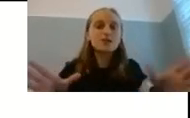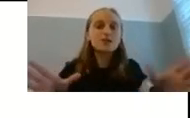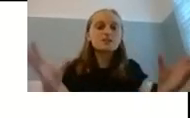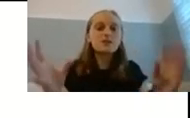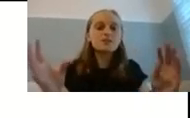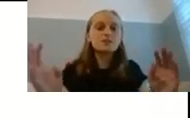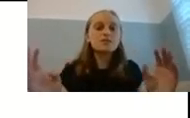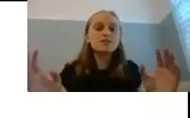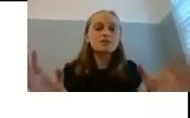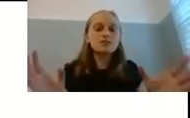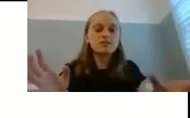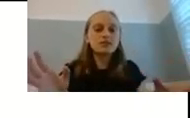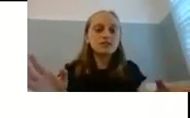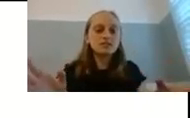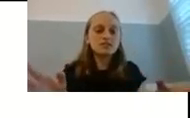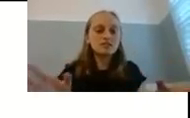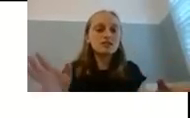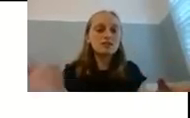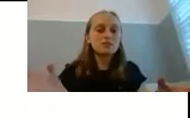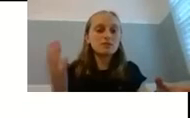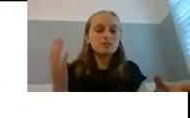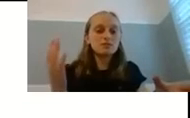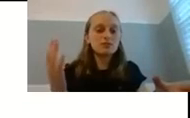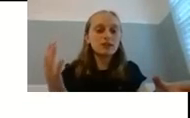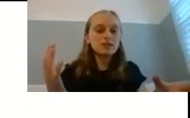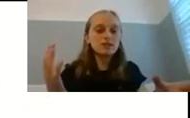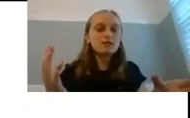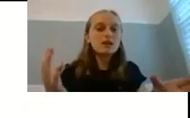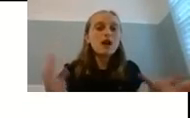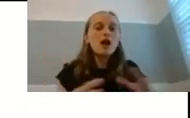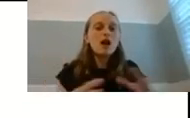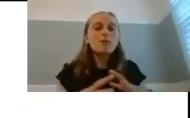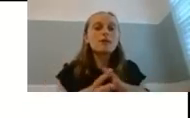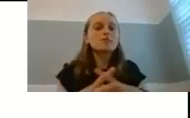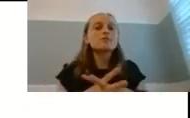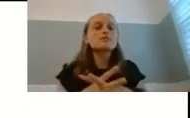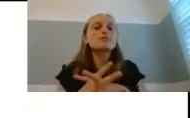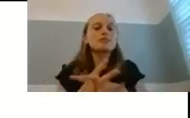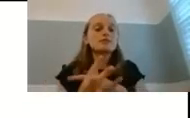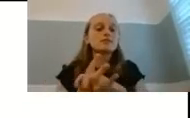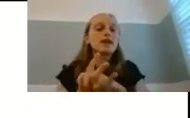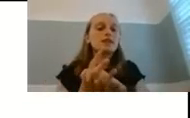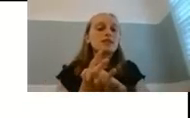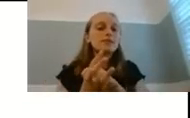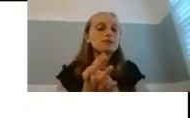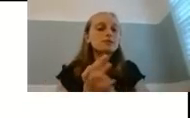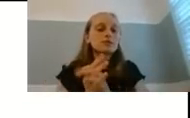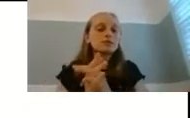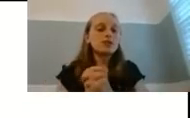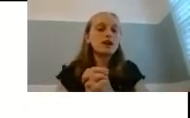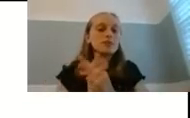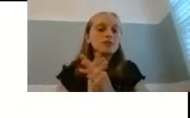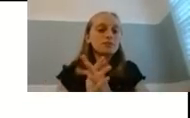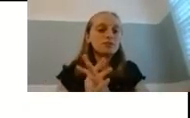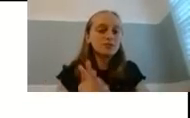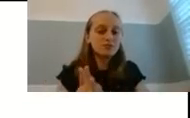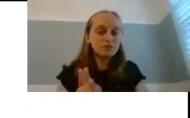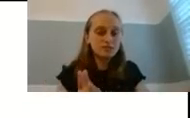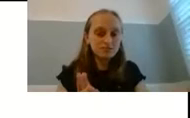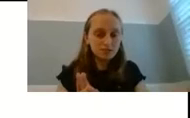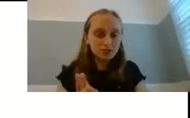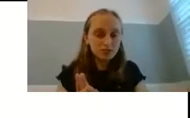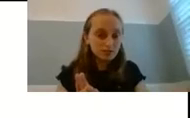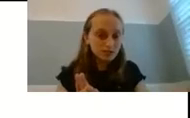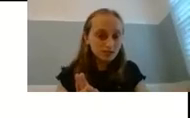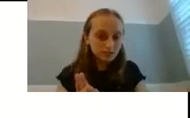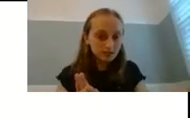of progress um between the years of 1960 upwards through the 80s um and the reason for this is that that was during the time of the movement for the